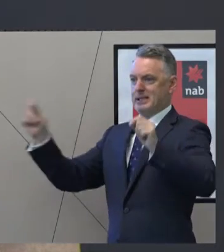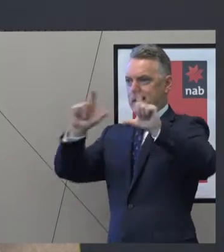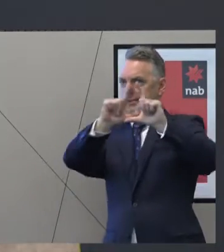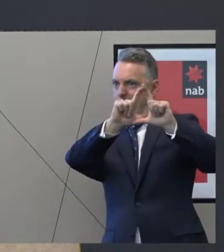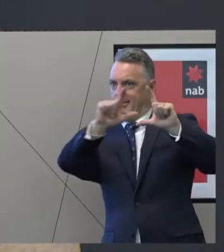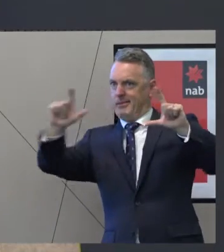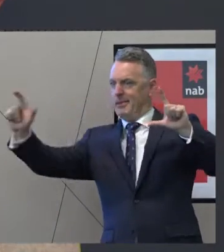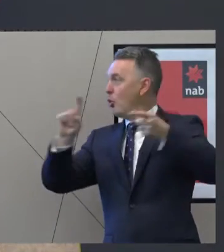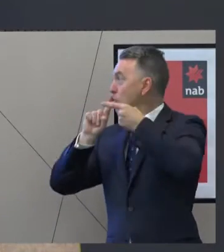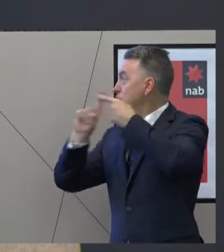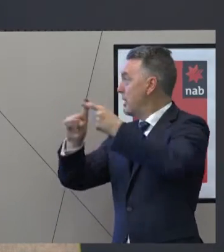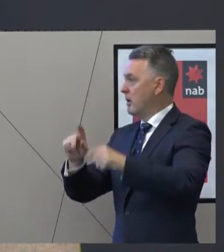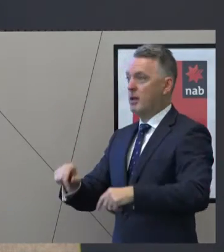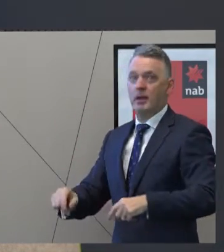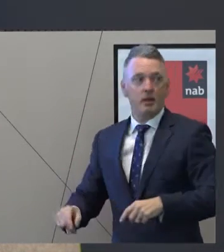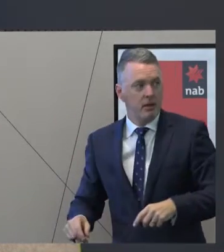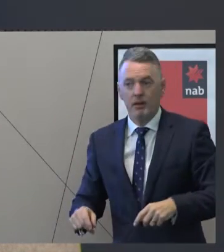the trams that people might read.